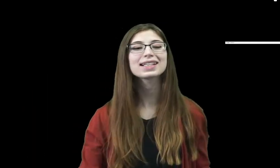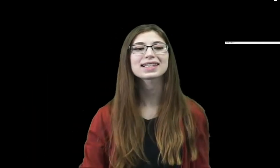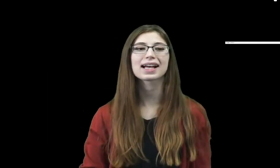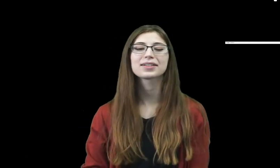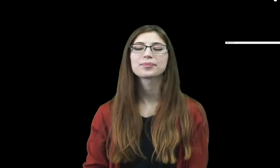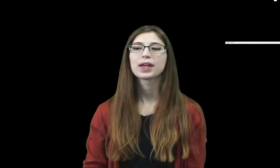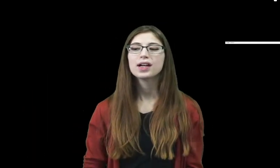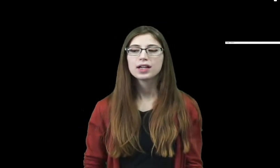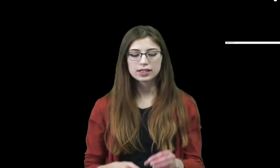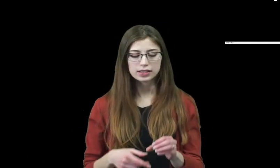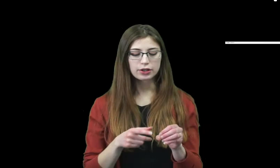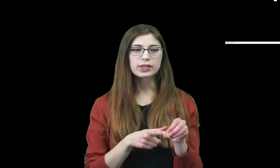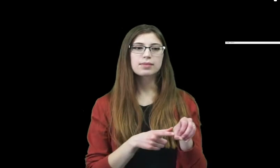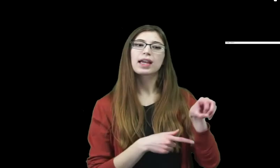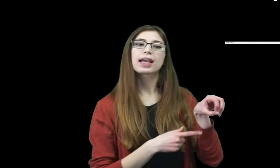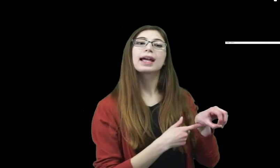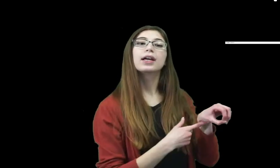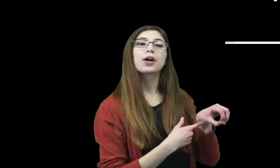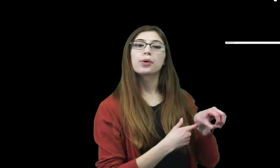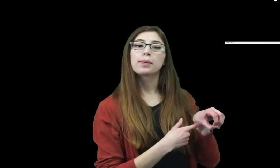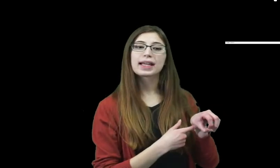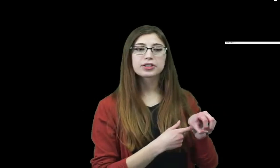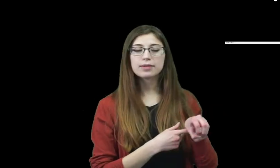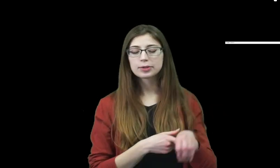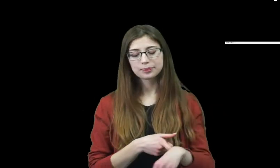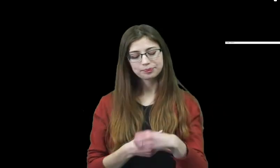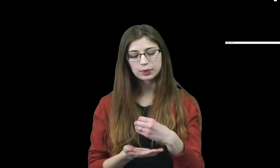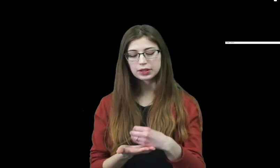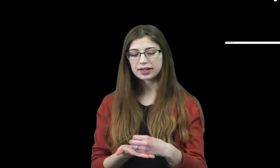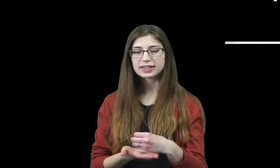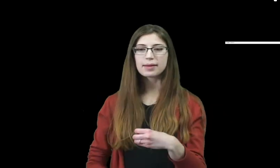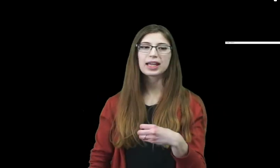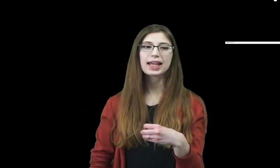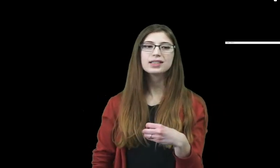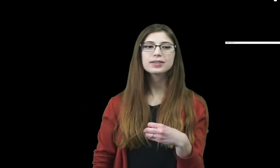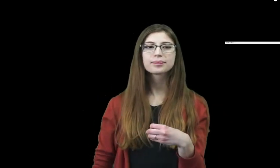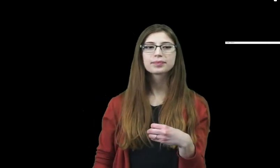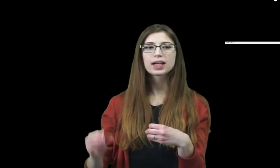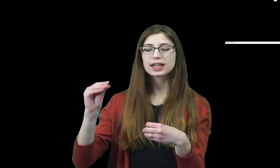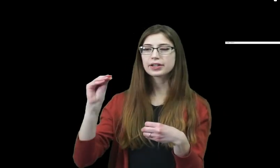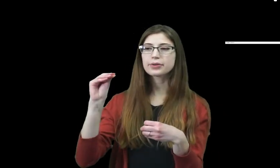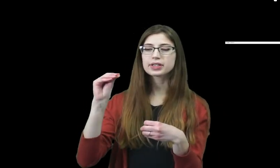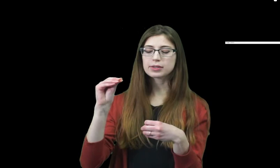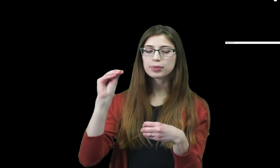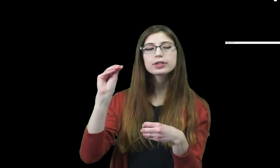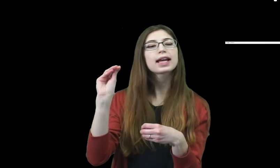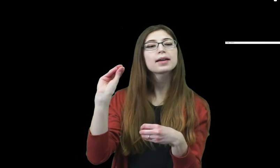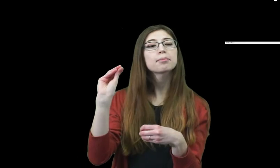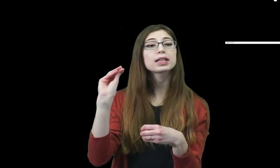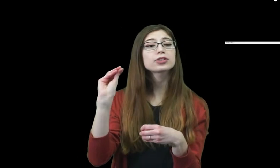Inside. So you're going to make an O handshake with your non-dominant hand, and you're going to put a pinched